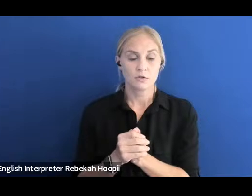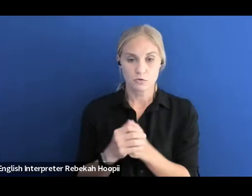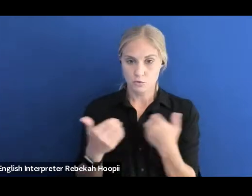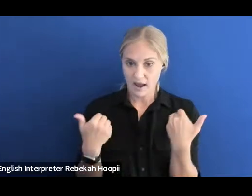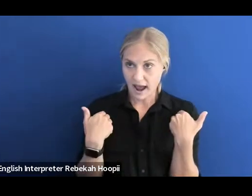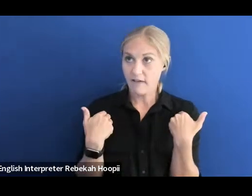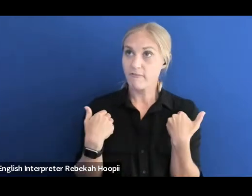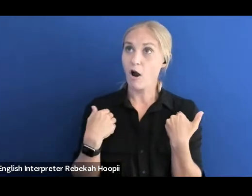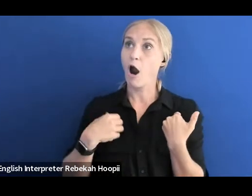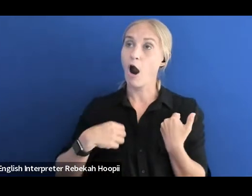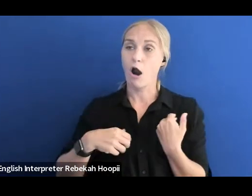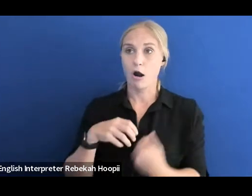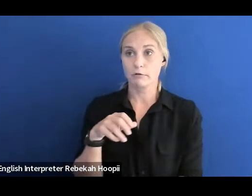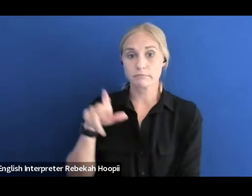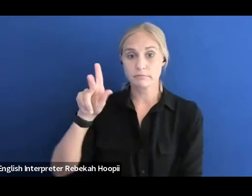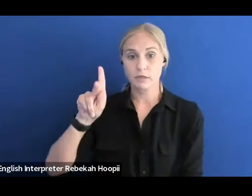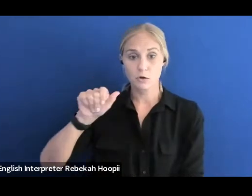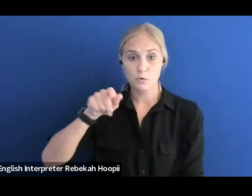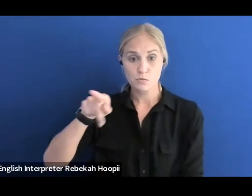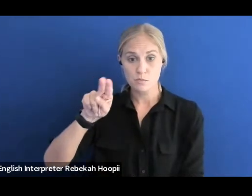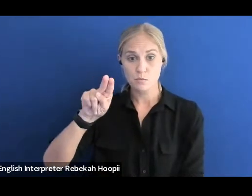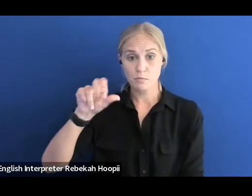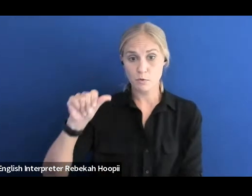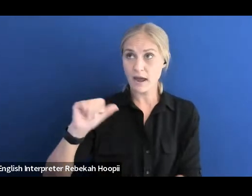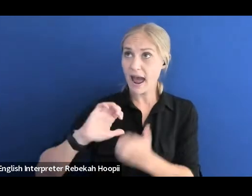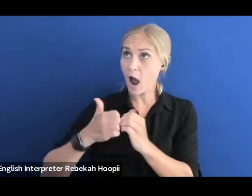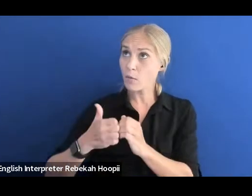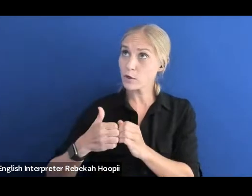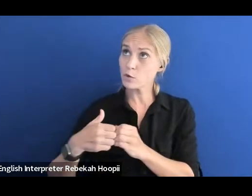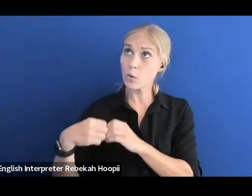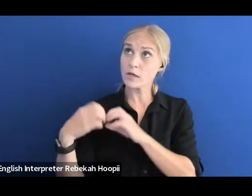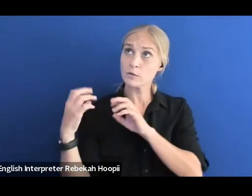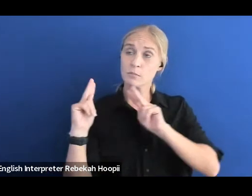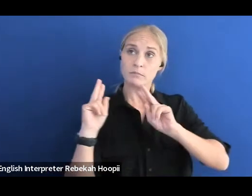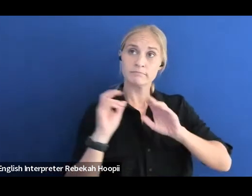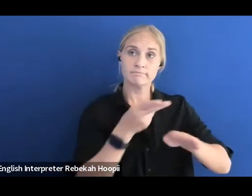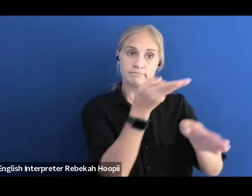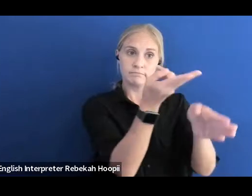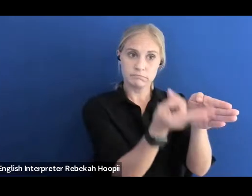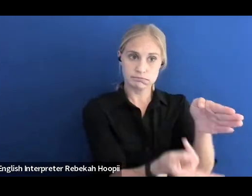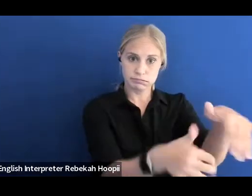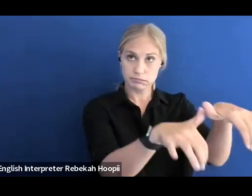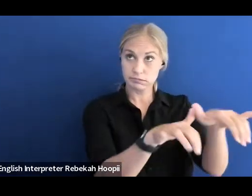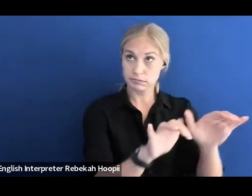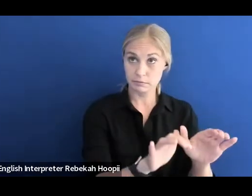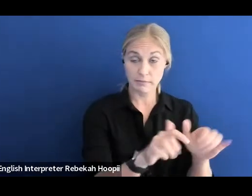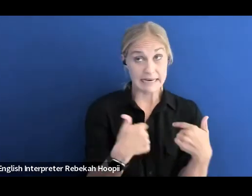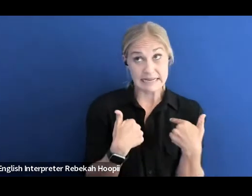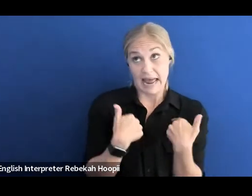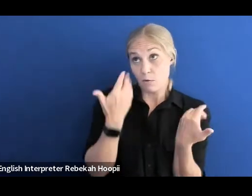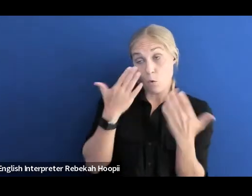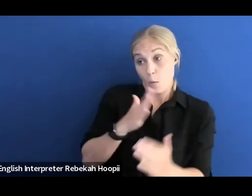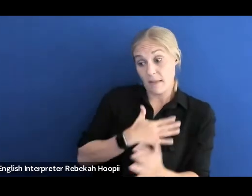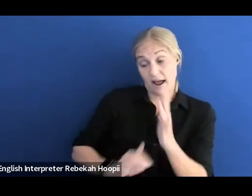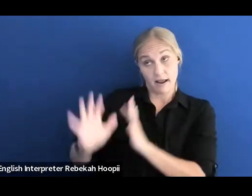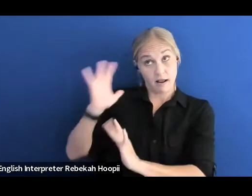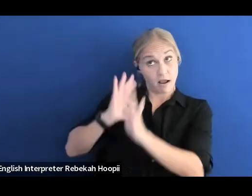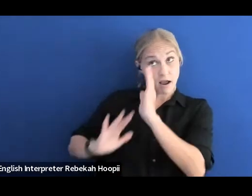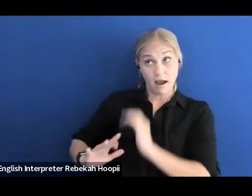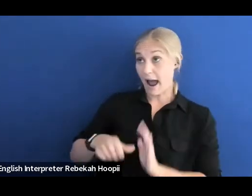to sleep? Do you know them? Because I don't even know them. I'd be impressed if you did.